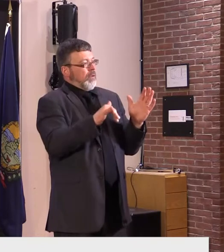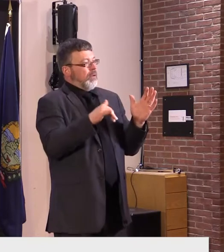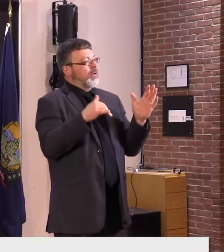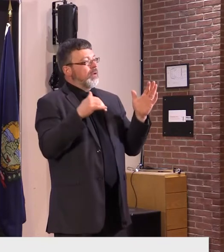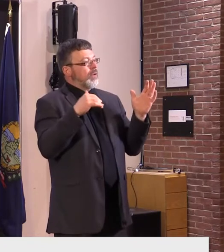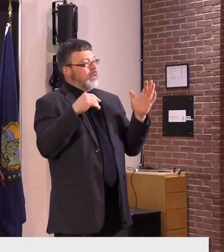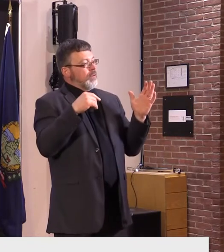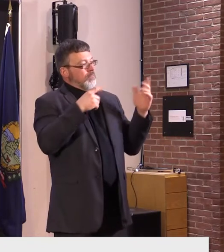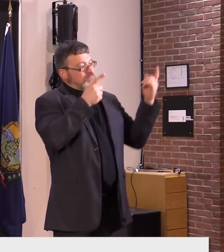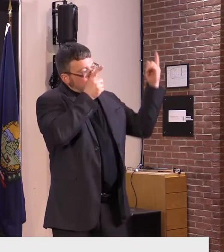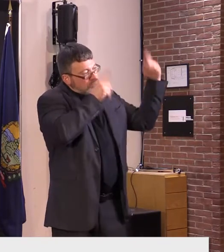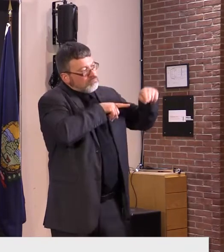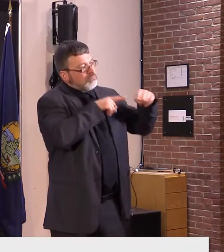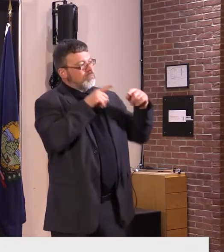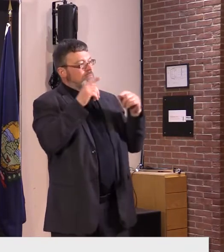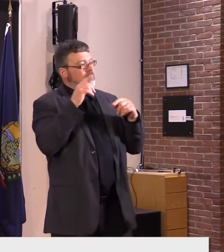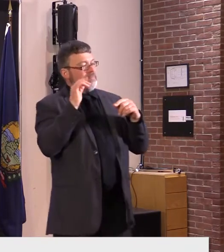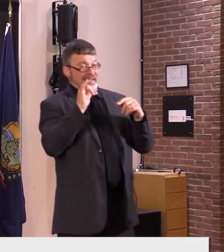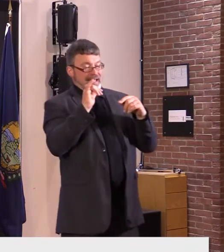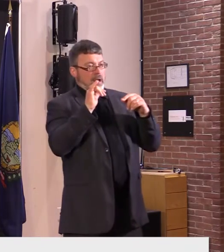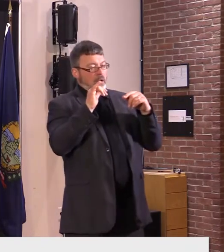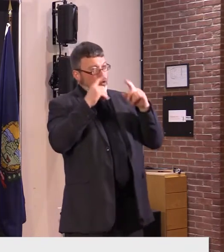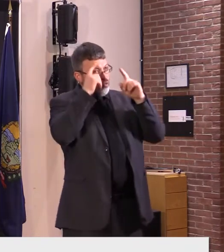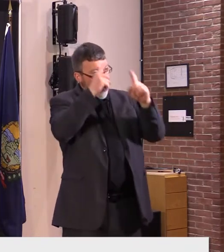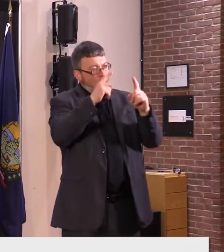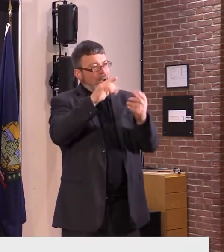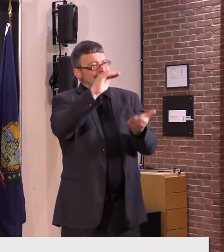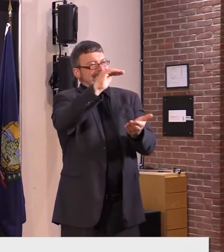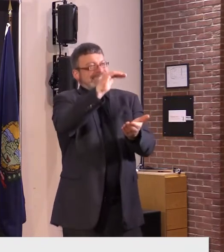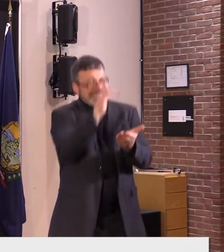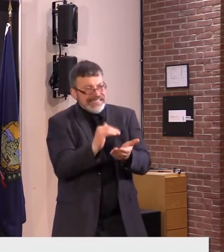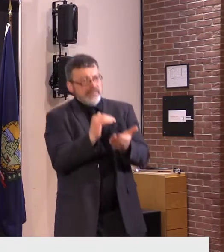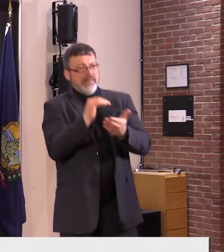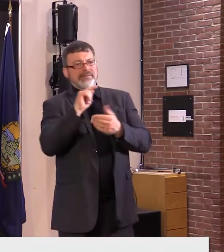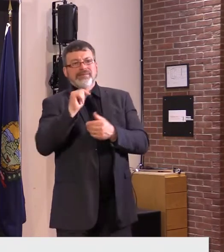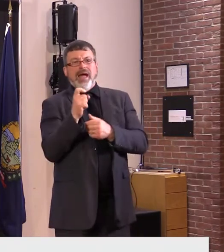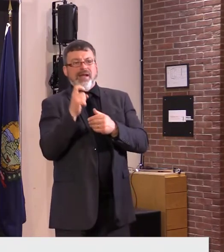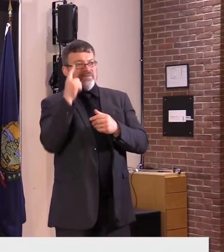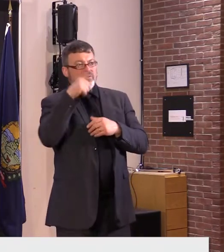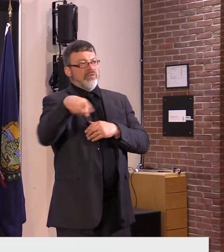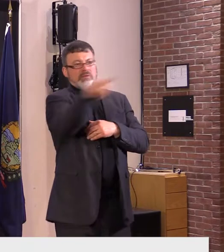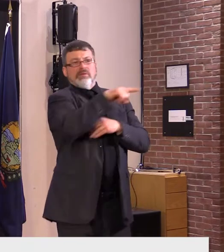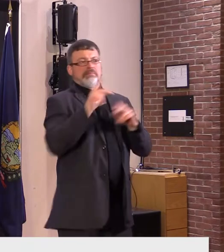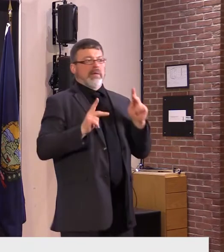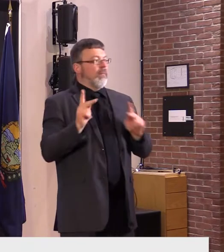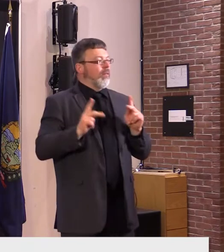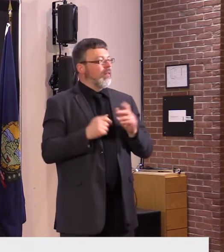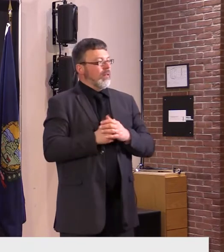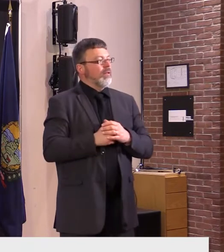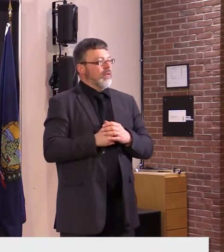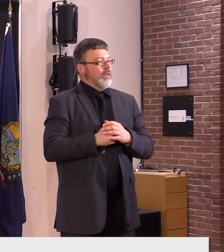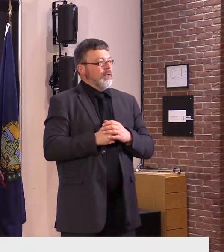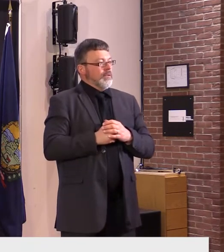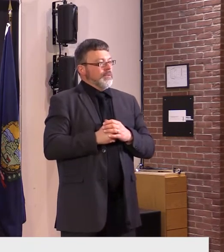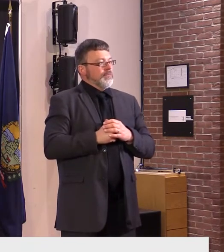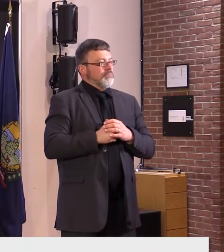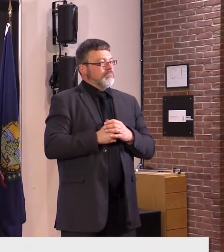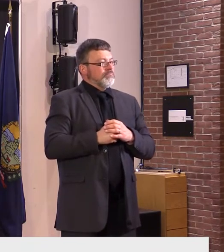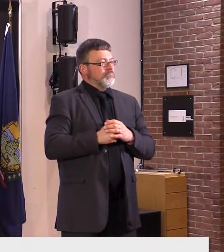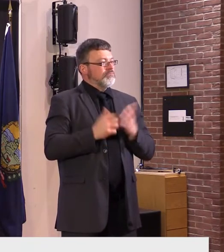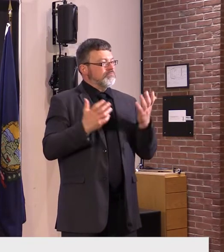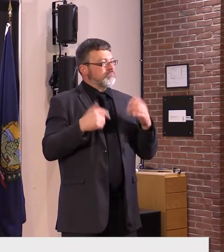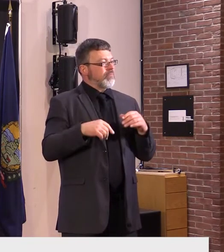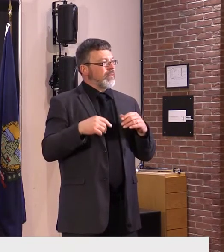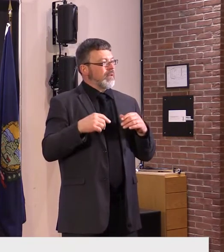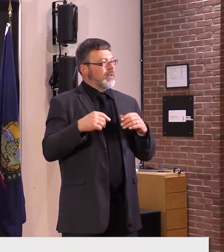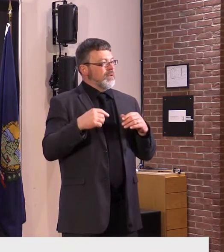package that gives relief to certain populations. And so barring any technicality